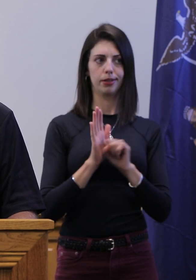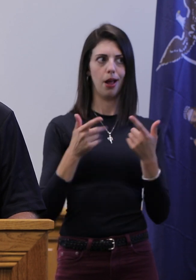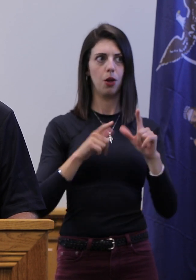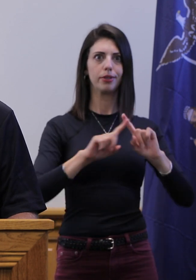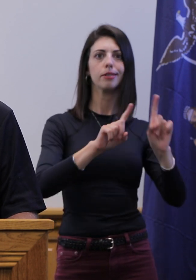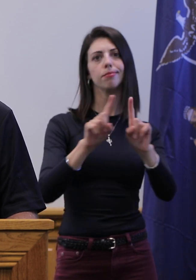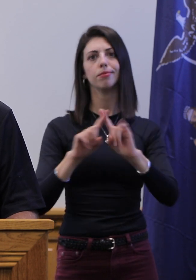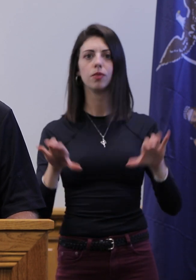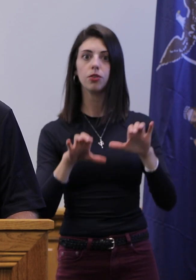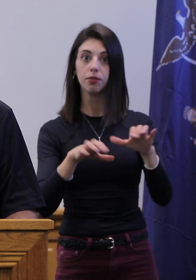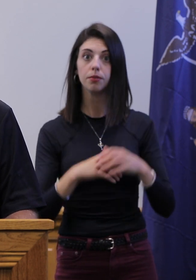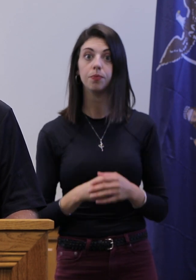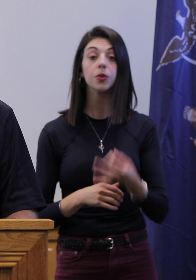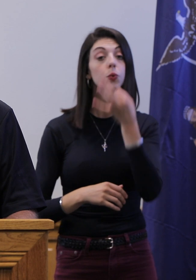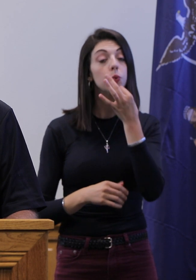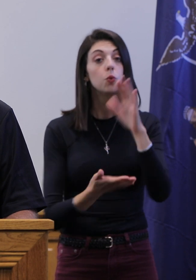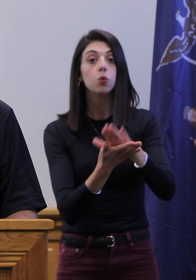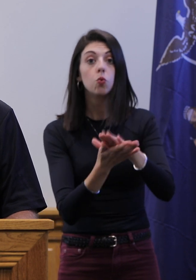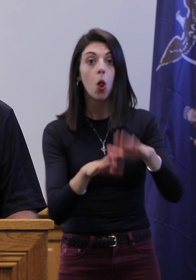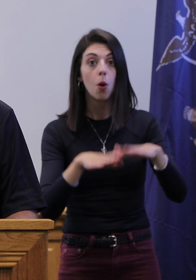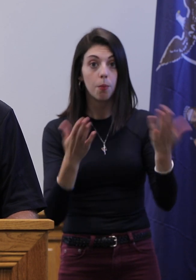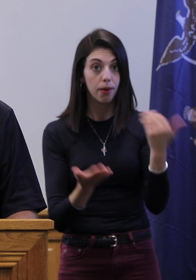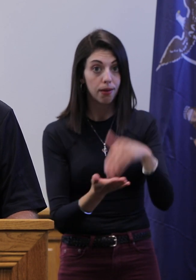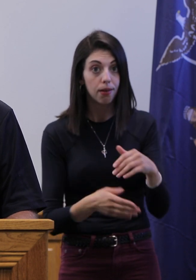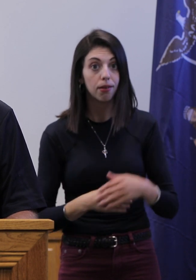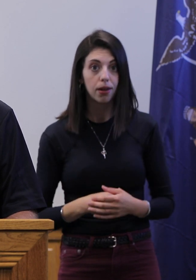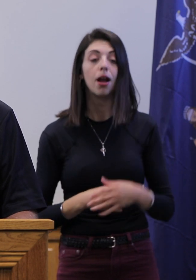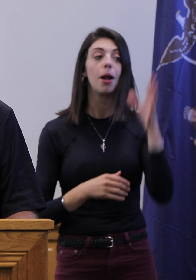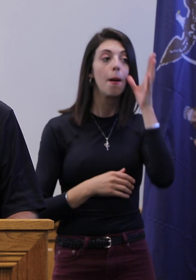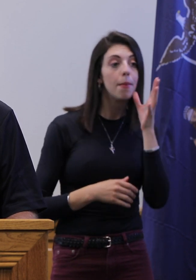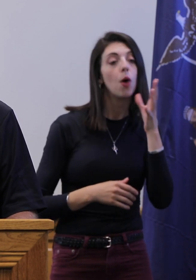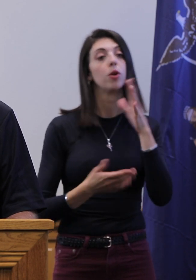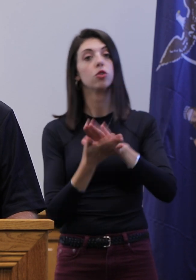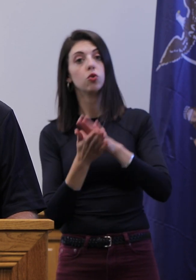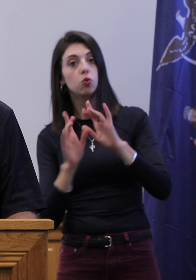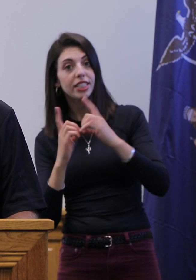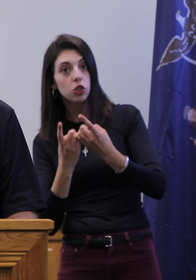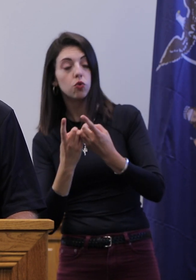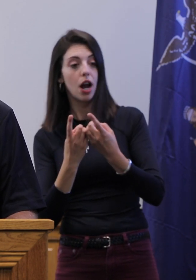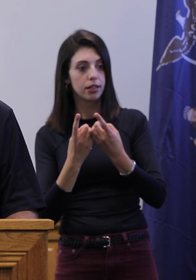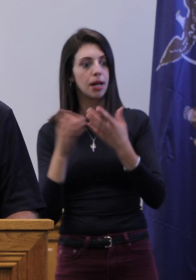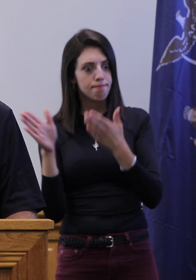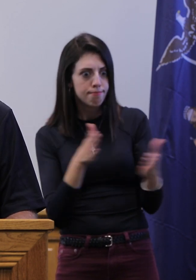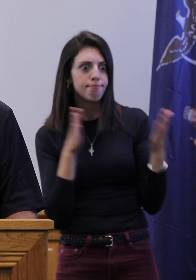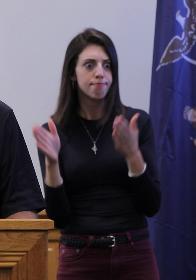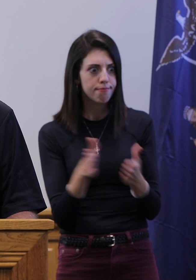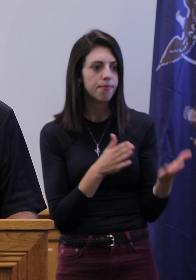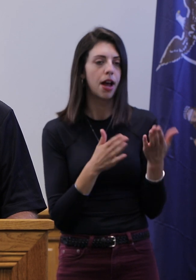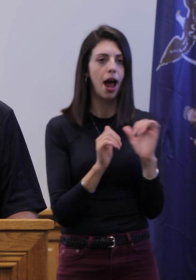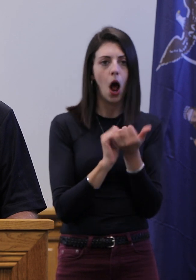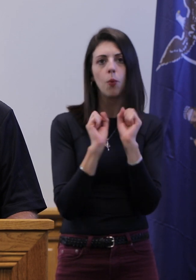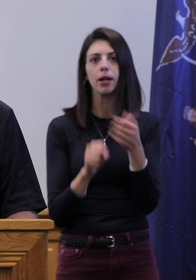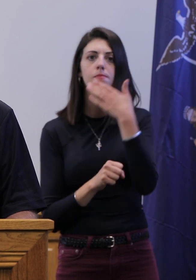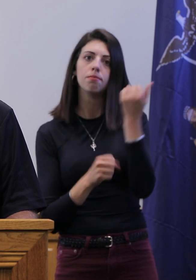Schools will be opening soon. Parents and school districts have been developing their plans and procedures for the safe and responsible education